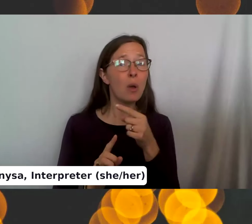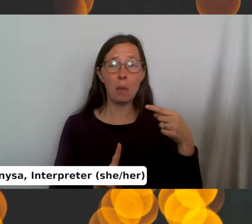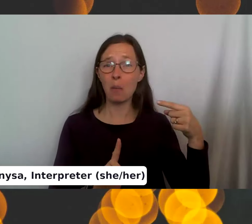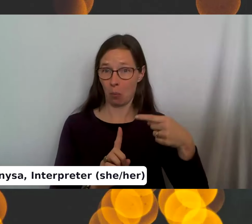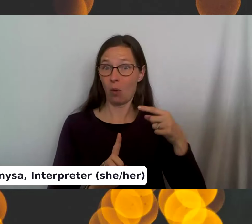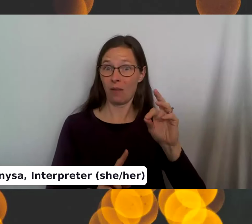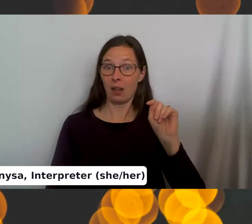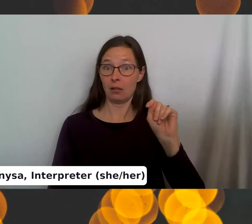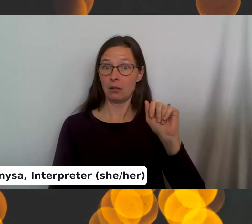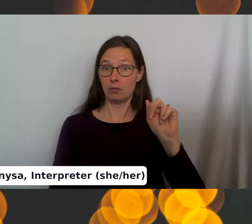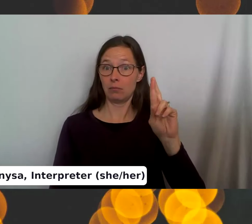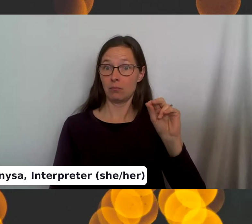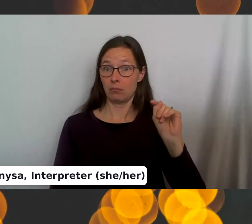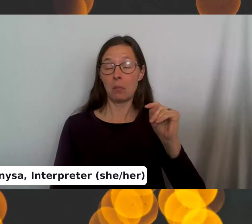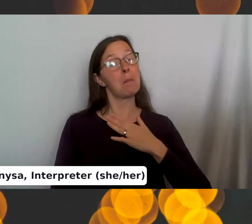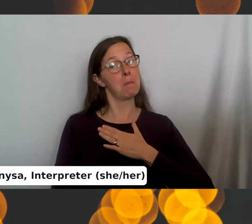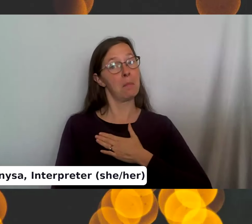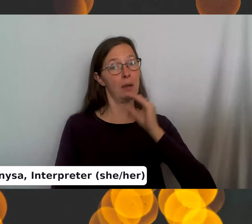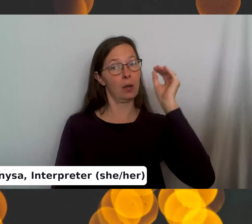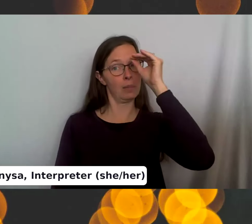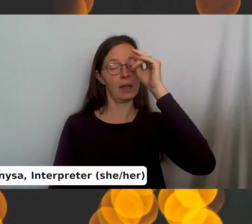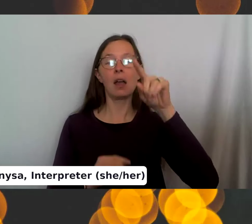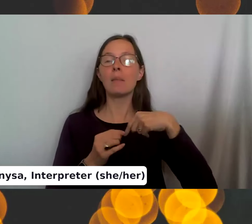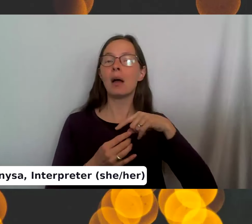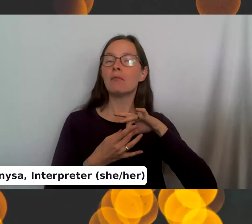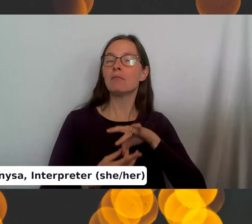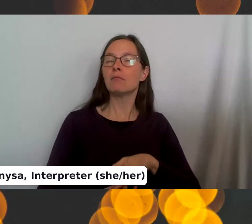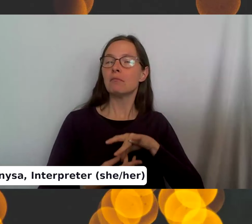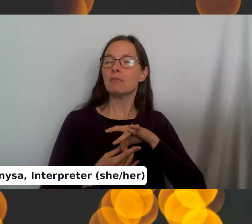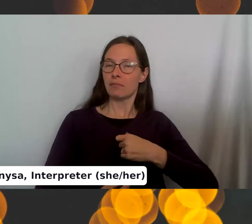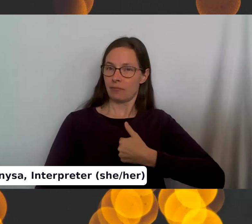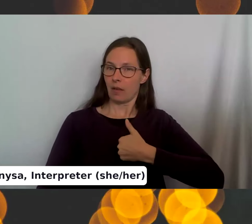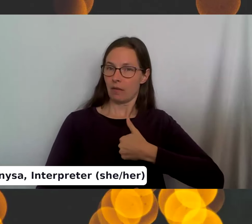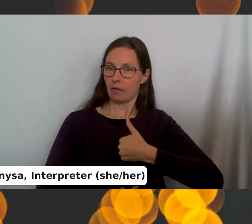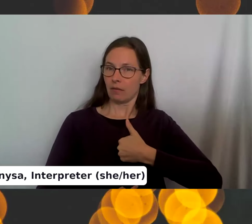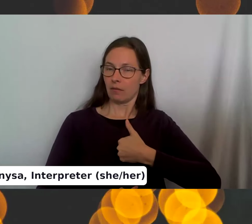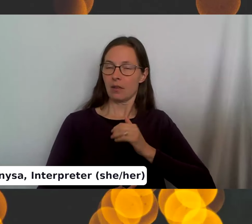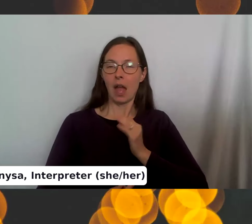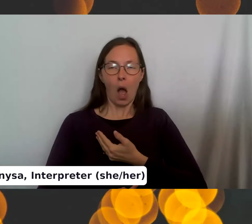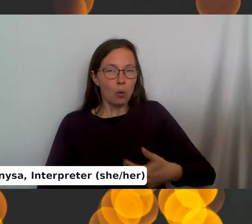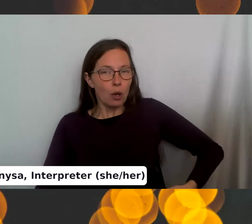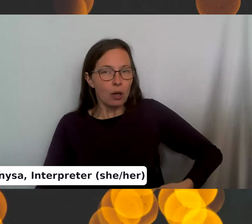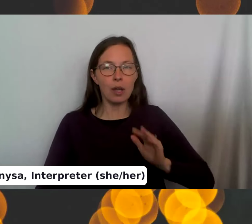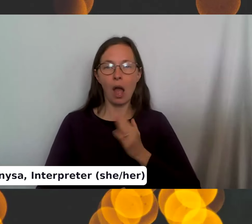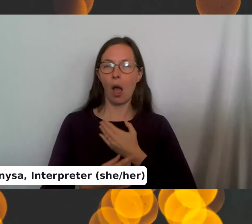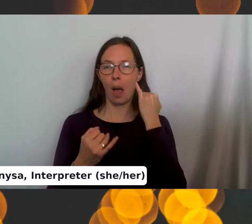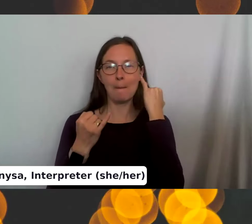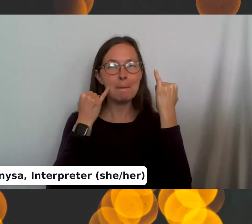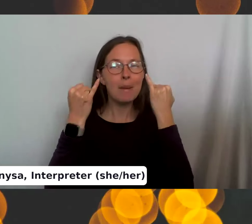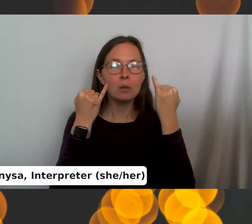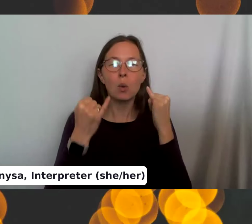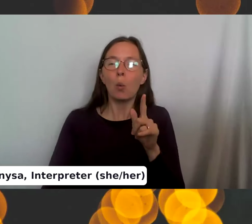my view, is it's about getting in touch with our intuition and our imagination and who we are